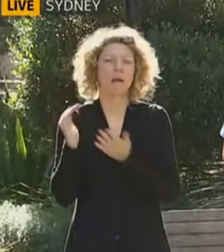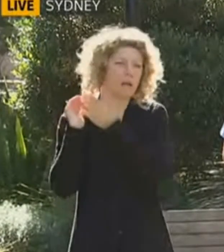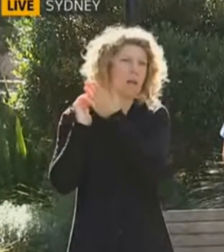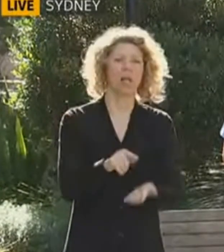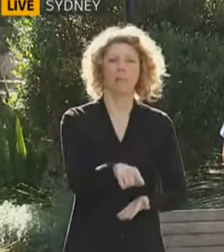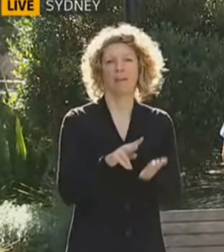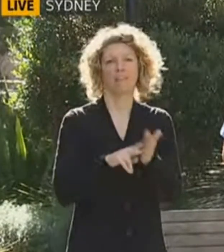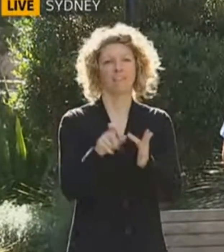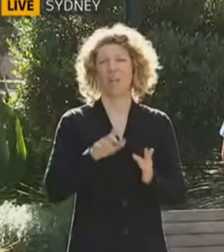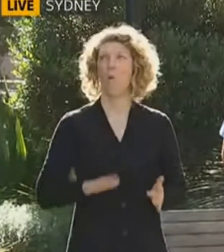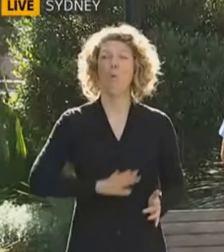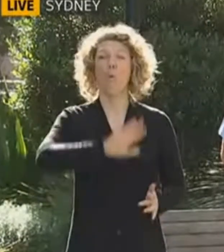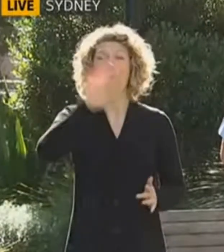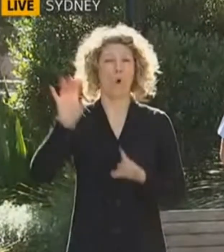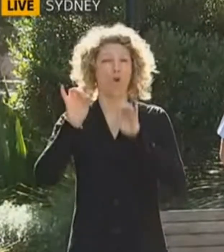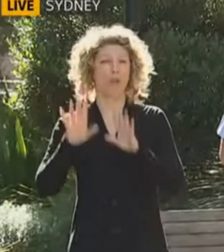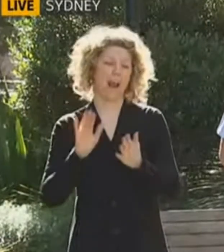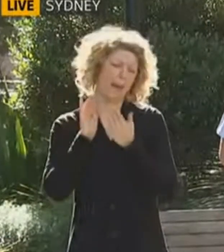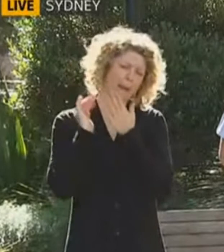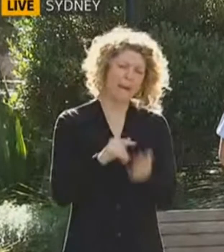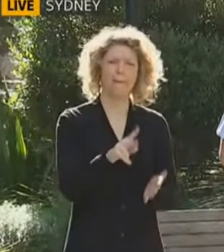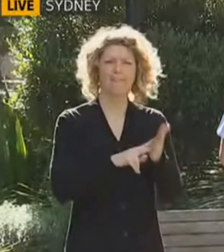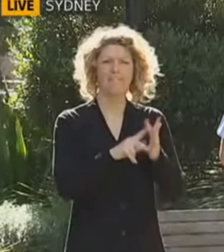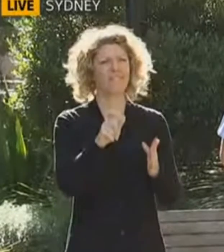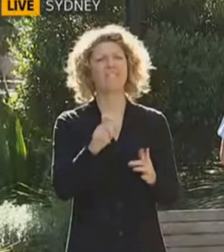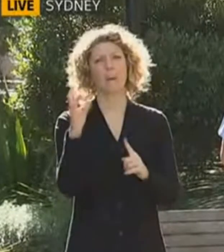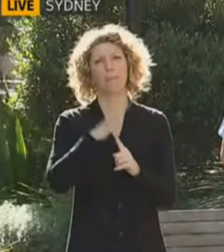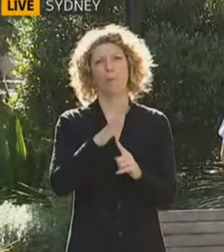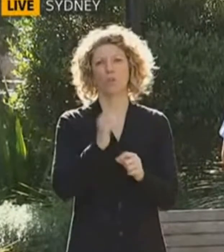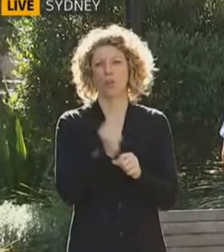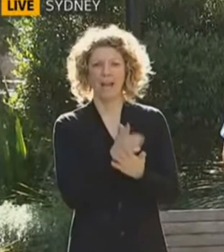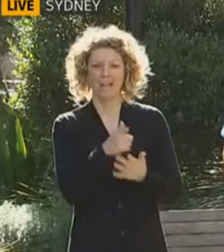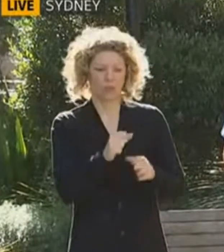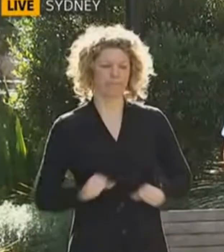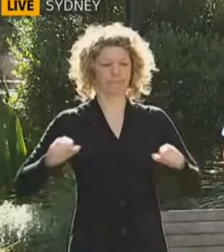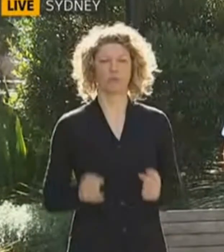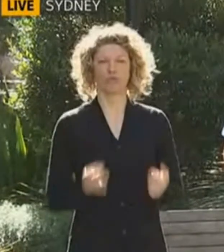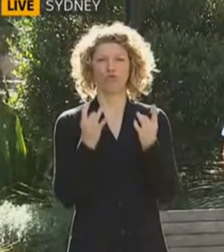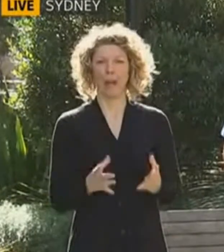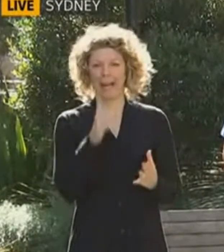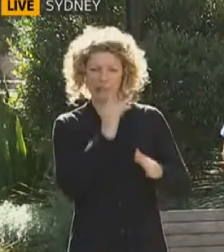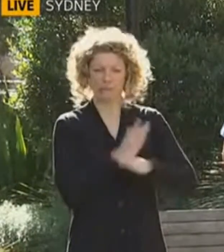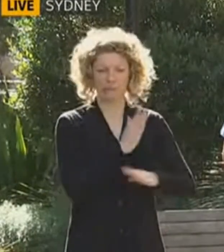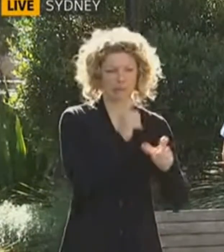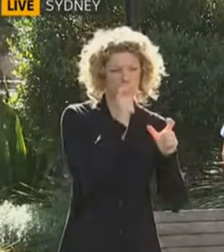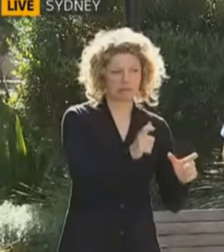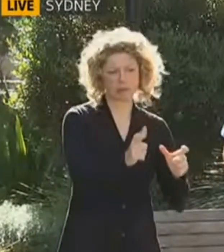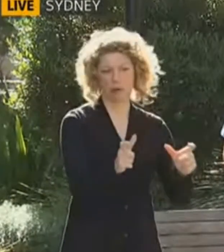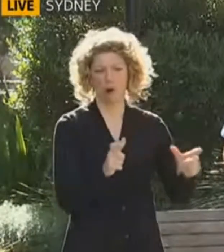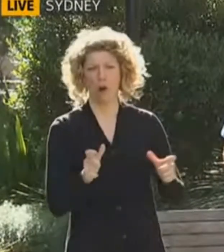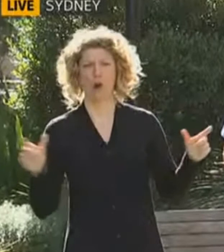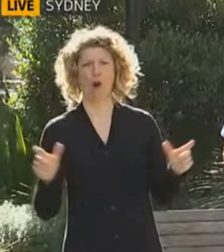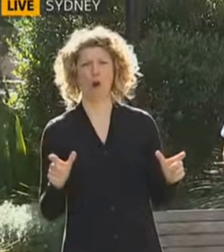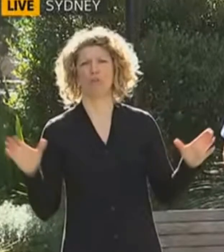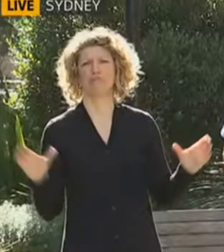It's in our national interest and in our state's interests to have the Victorian government contain the virus, and so I hope it won't